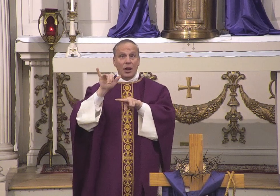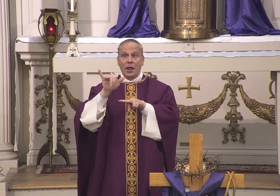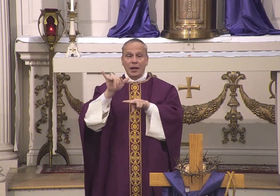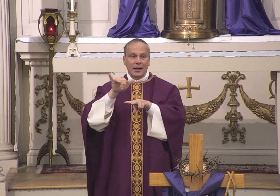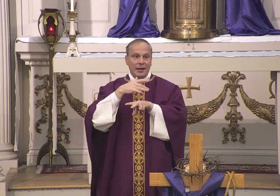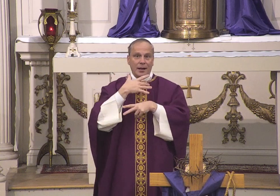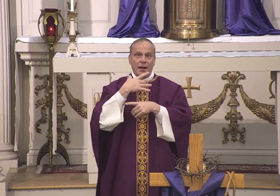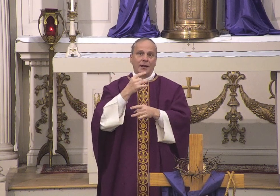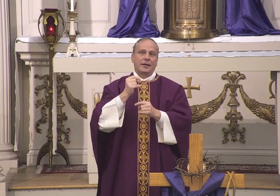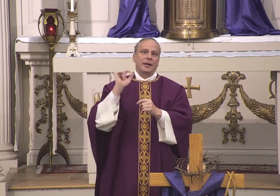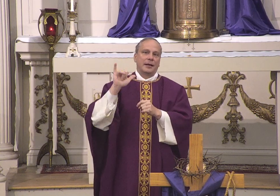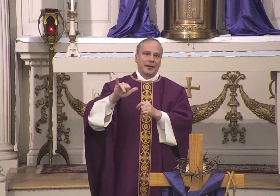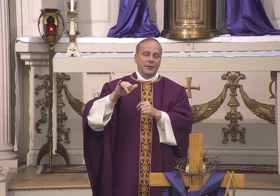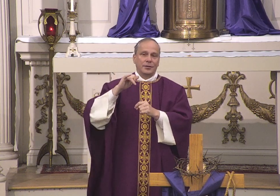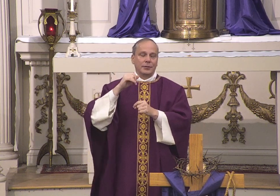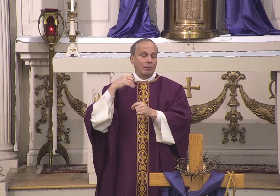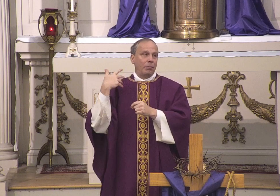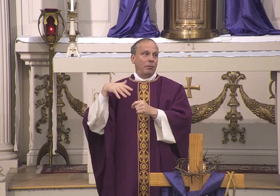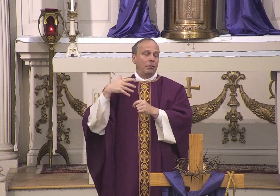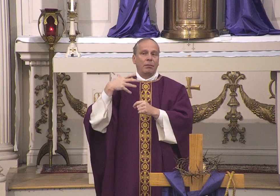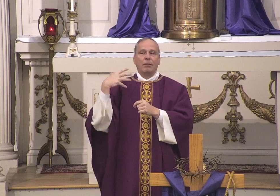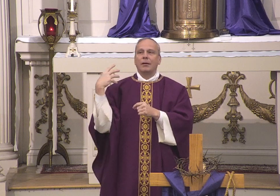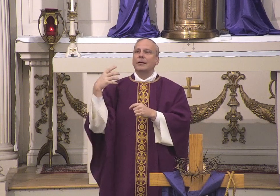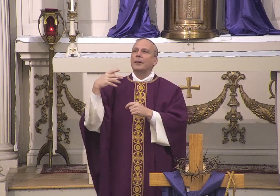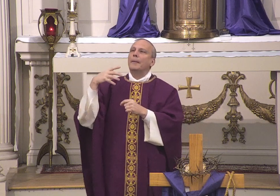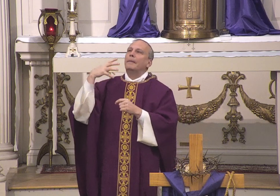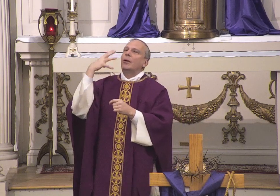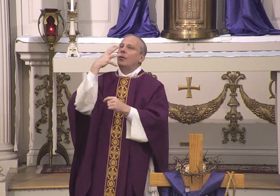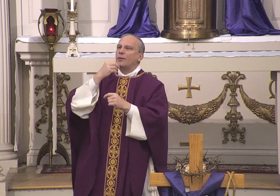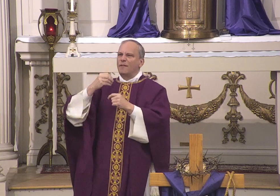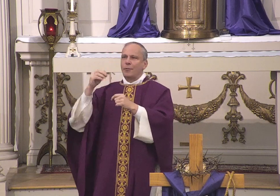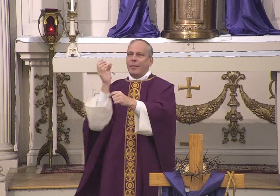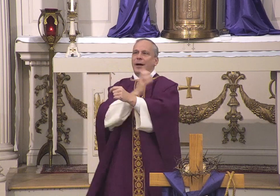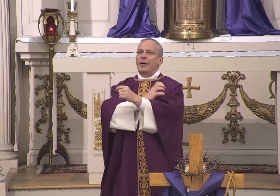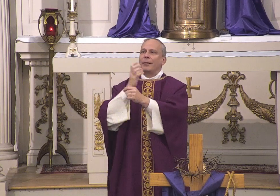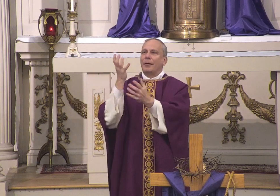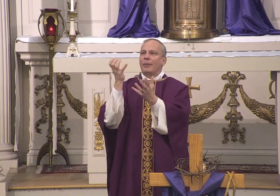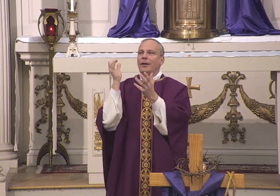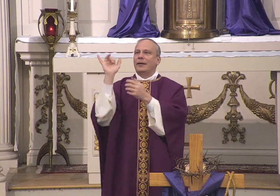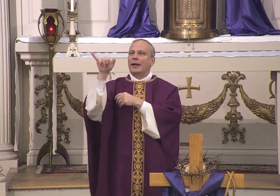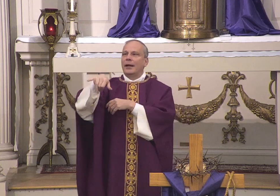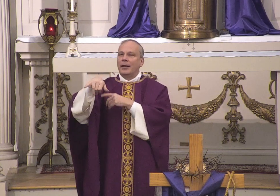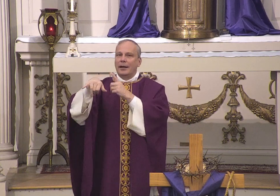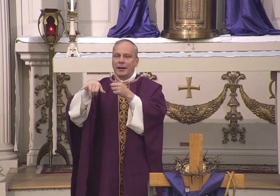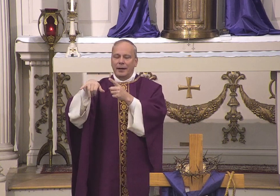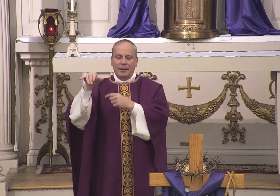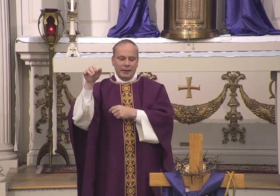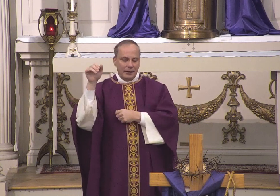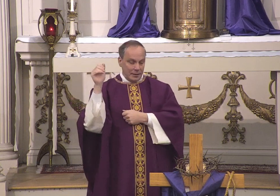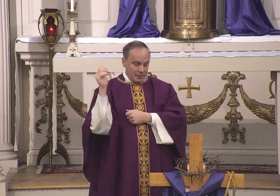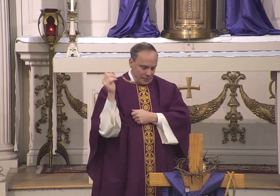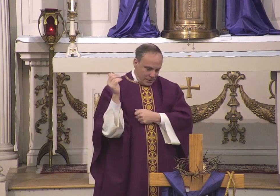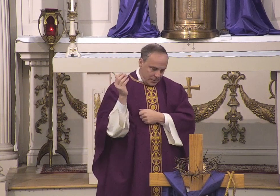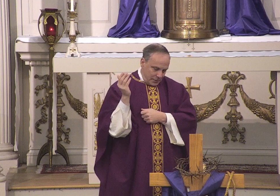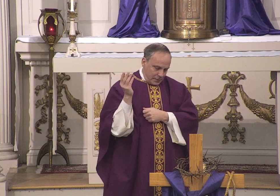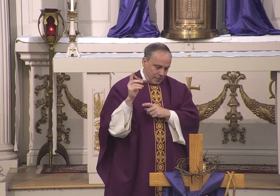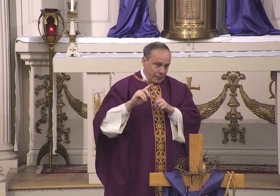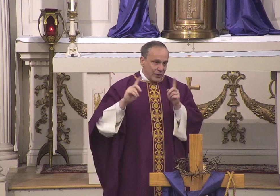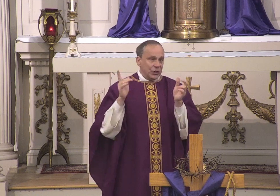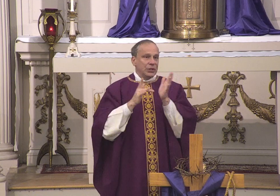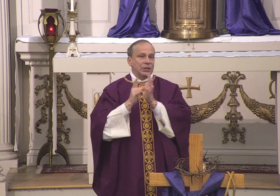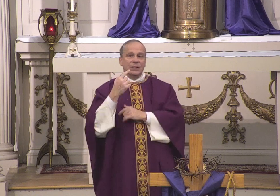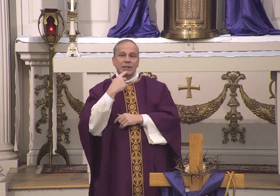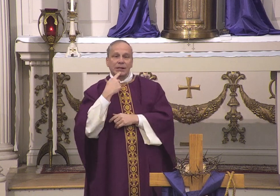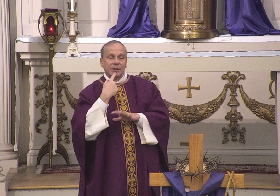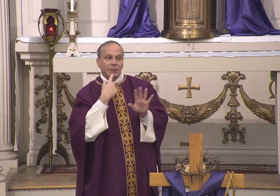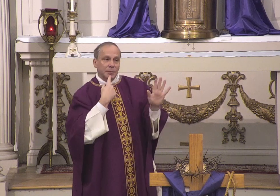And Peter, who's with him, sees that happening. He sees that beautiful, powerful moment.